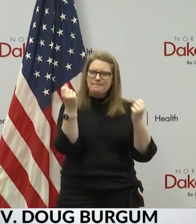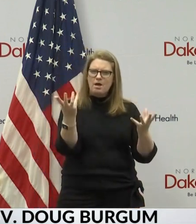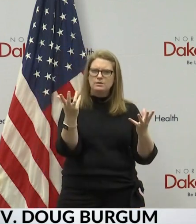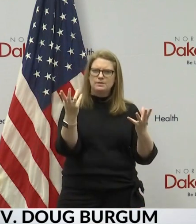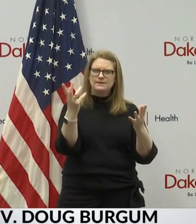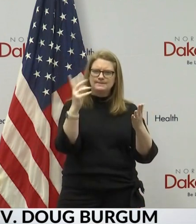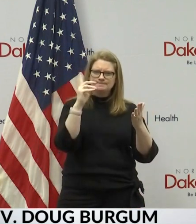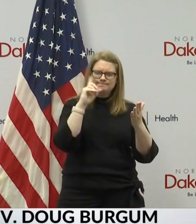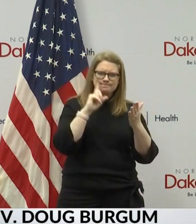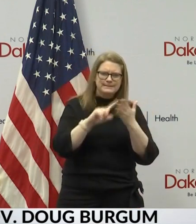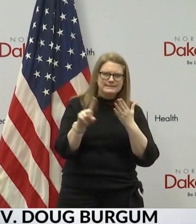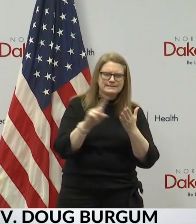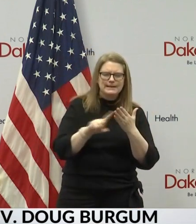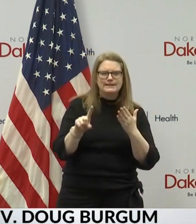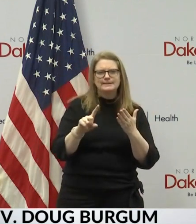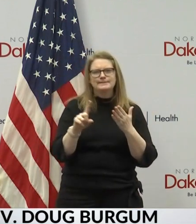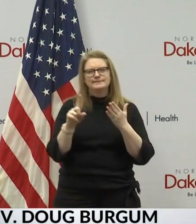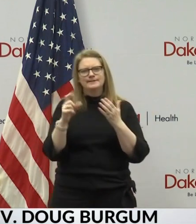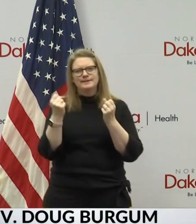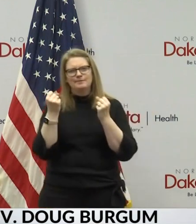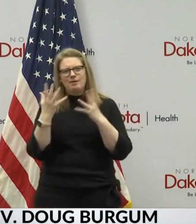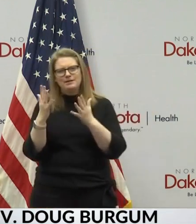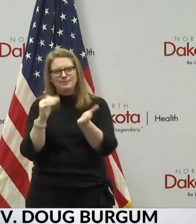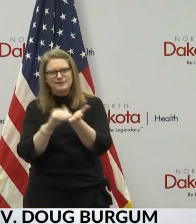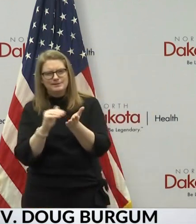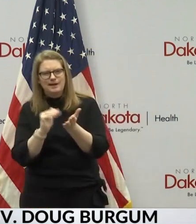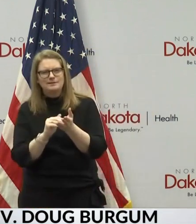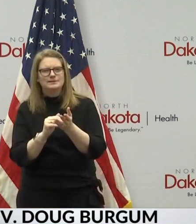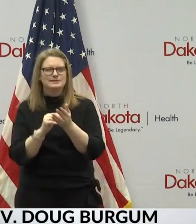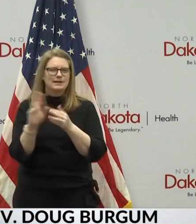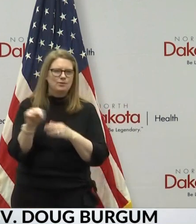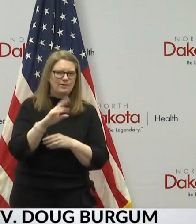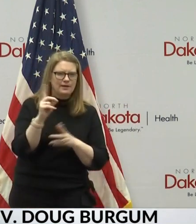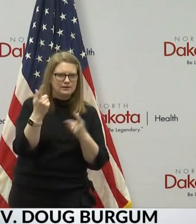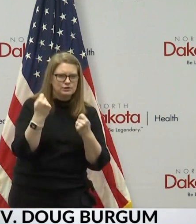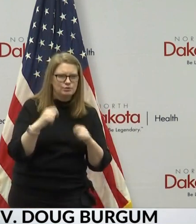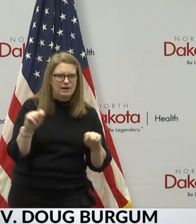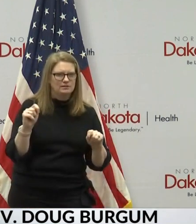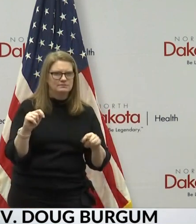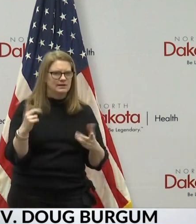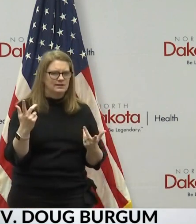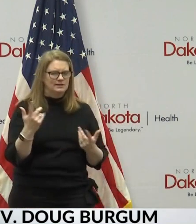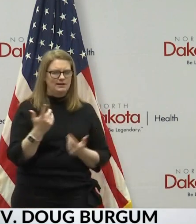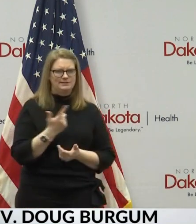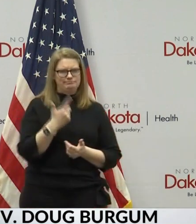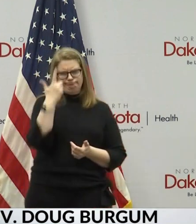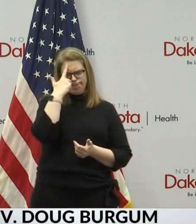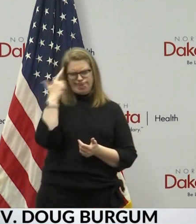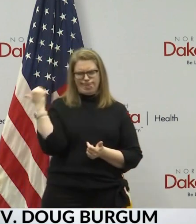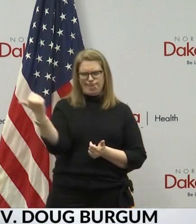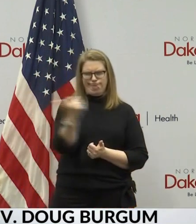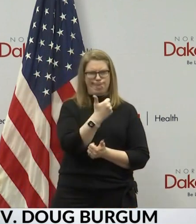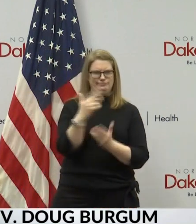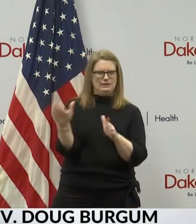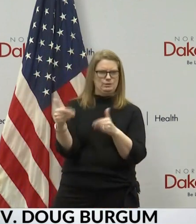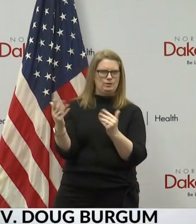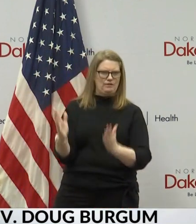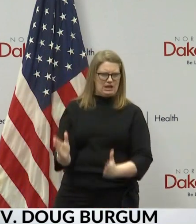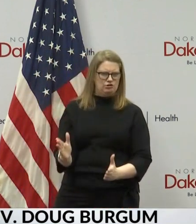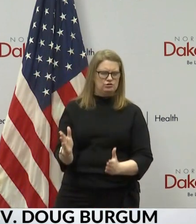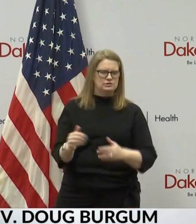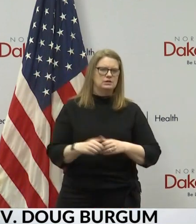systems and multiple doctors in North Dakota that are trying this, and that's up to the providers. What they're using is a